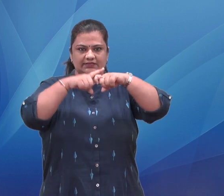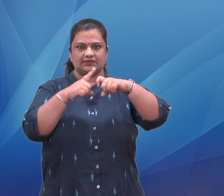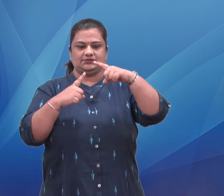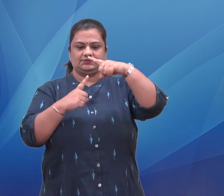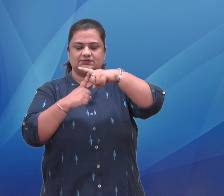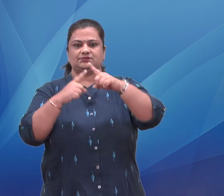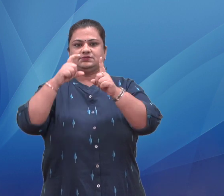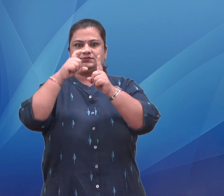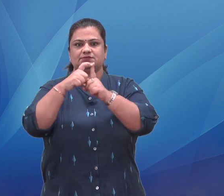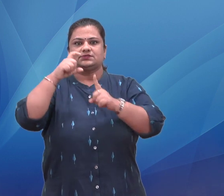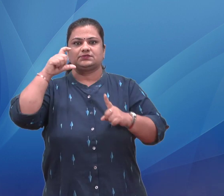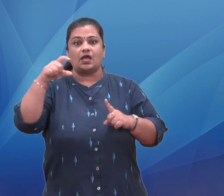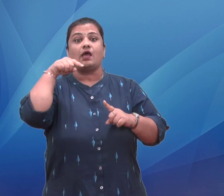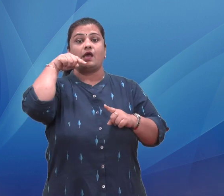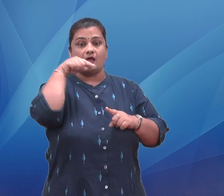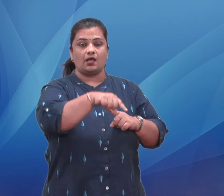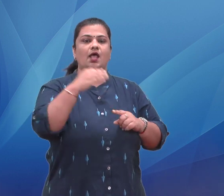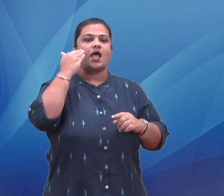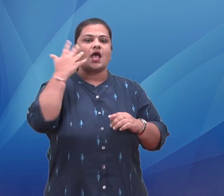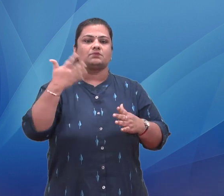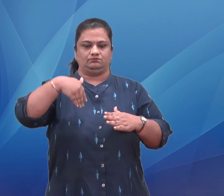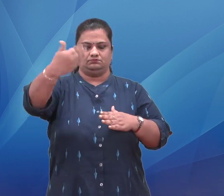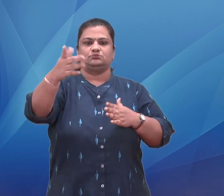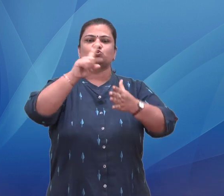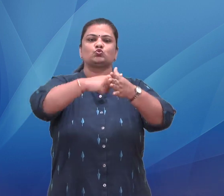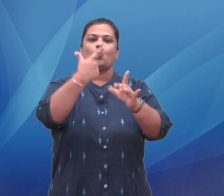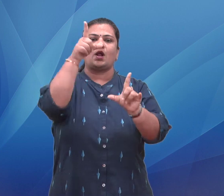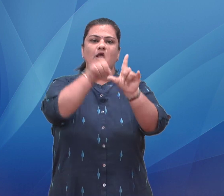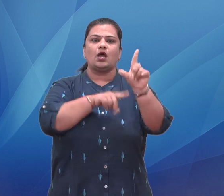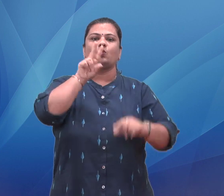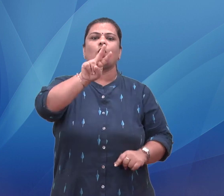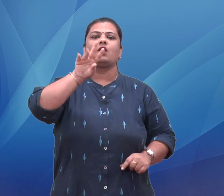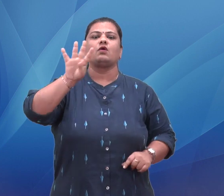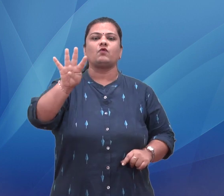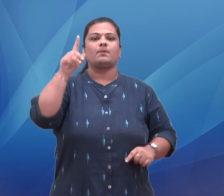to participate in the journey. Those interested can register their names on the website